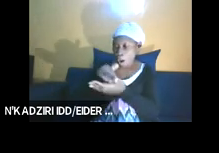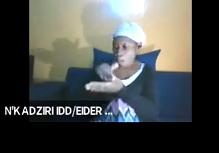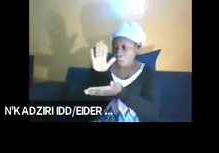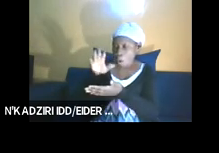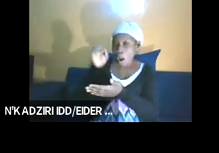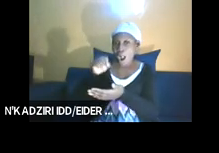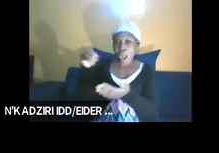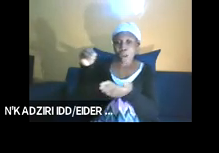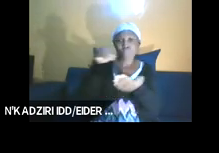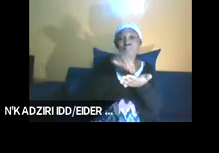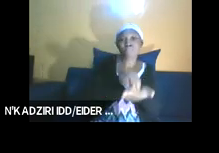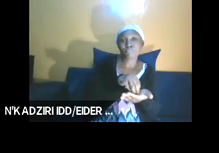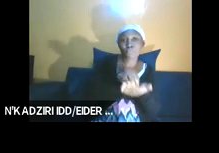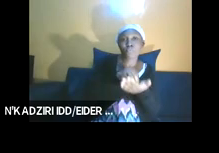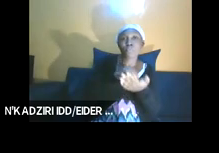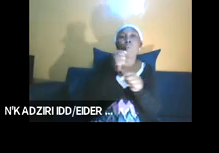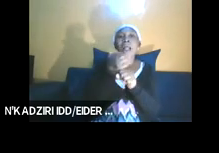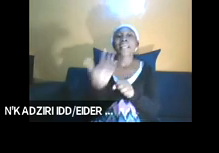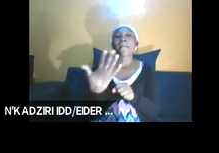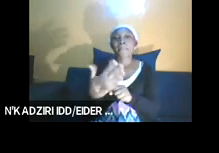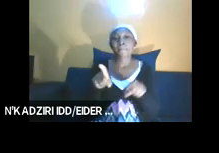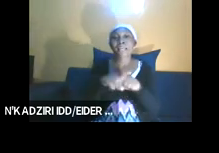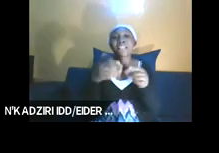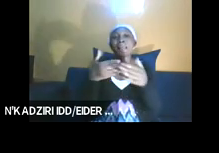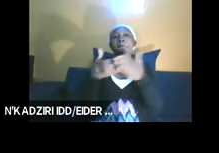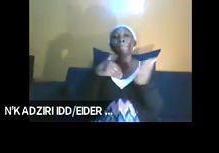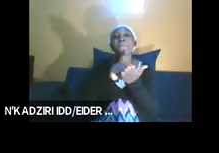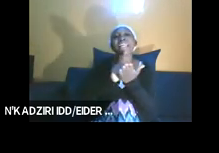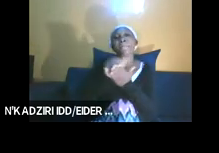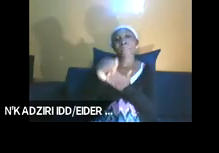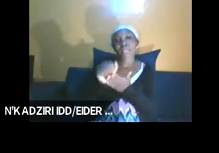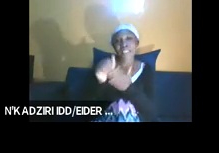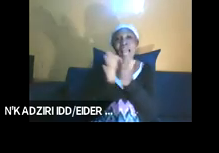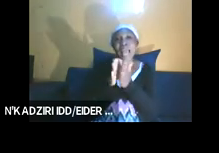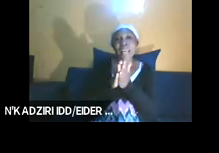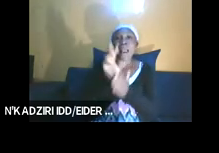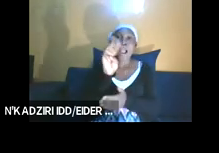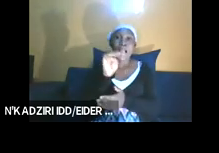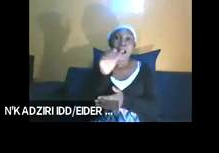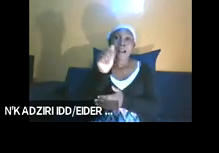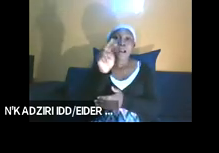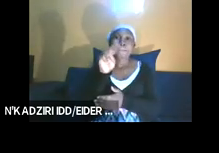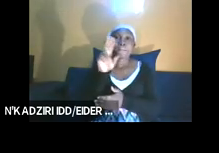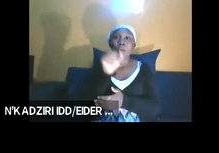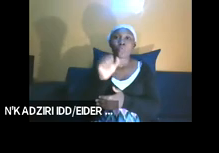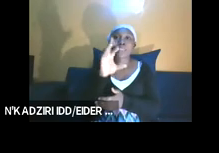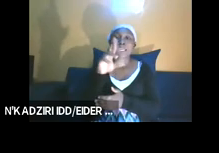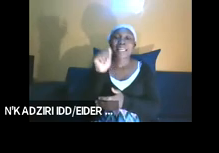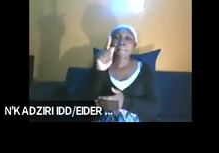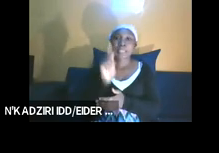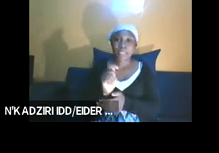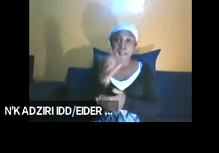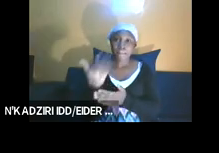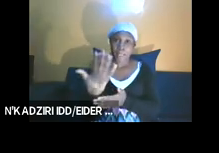papers, preprints, accepted manuscripts, and published papers. We are dedicated to speeding and opening up research and collaboration